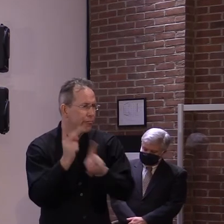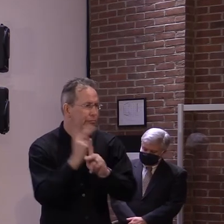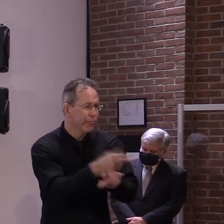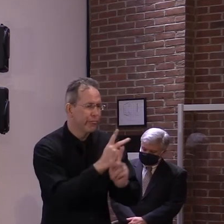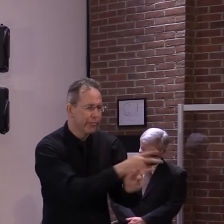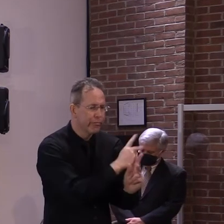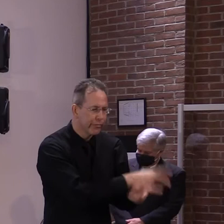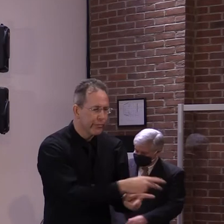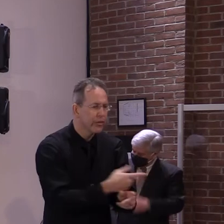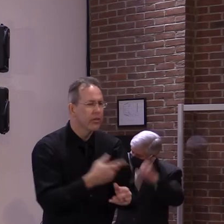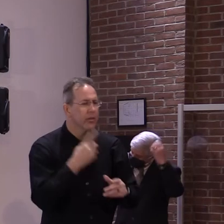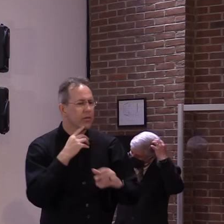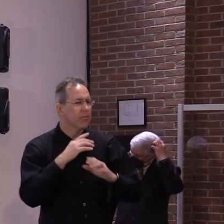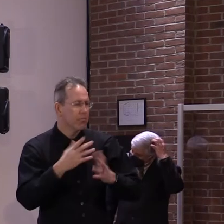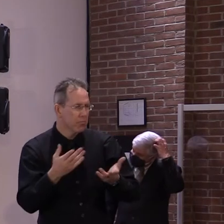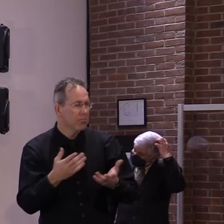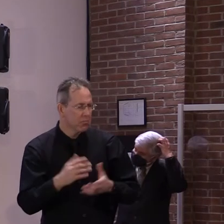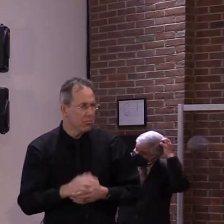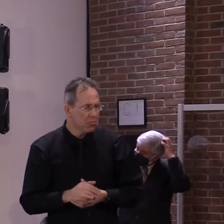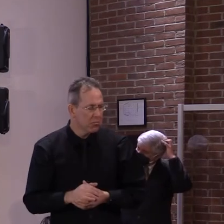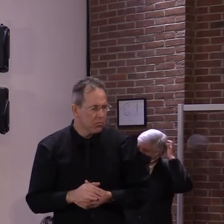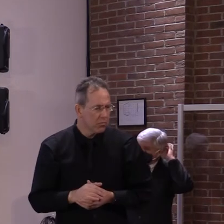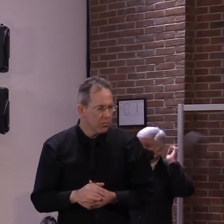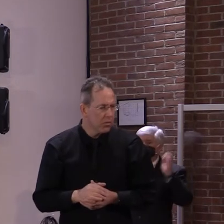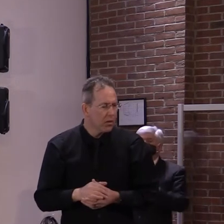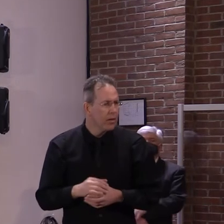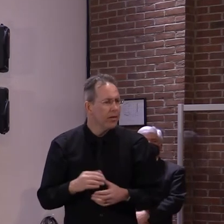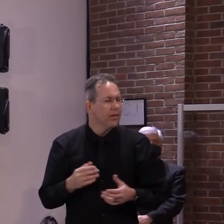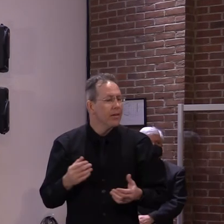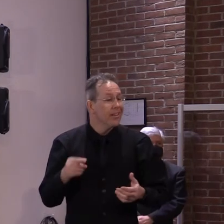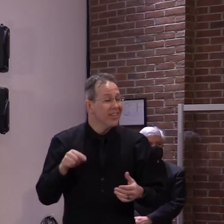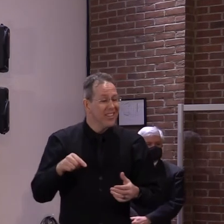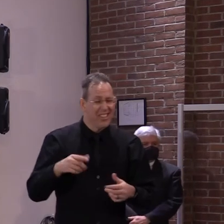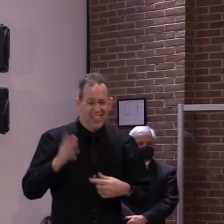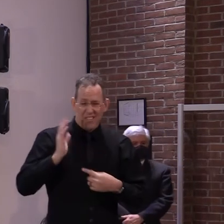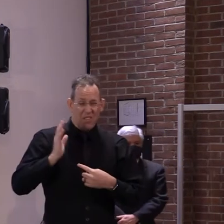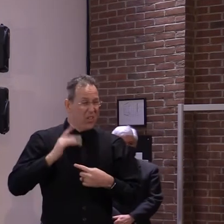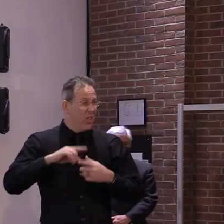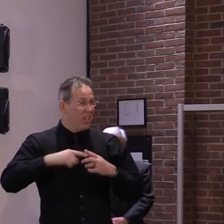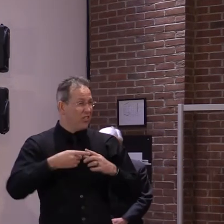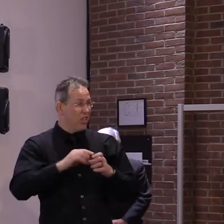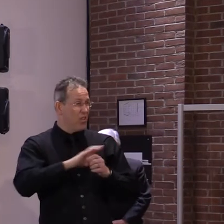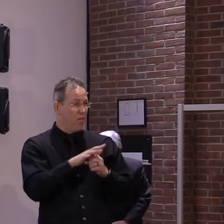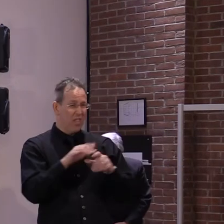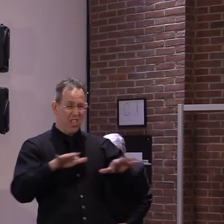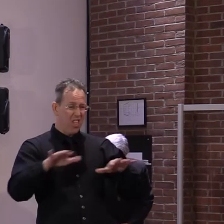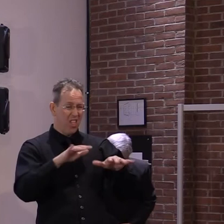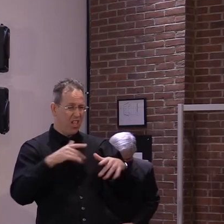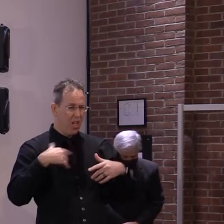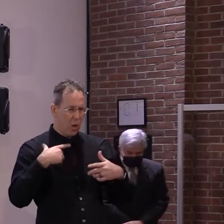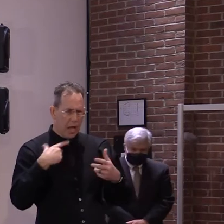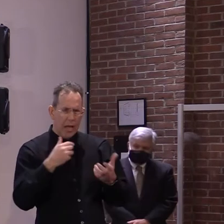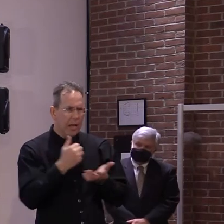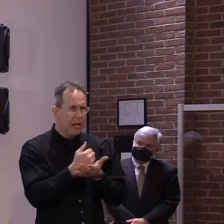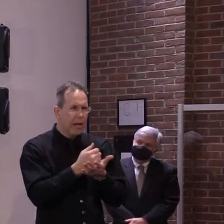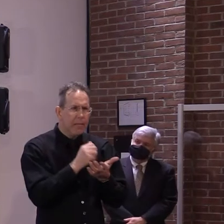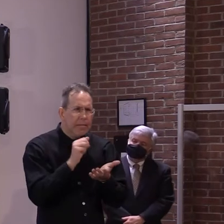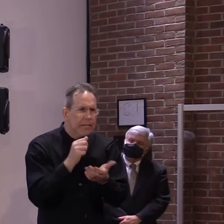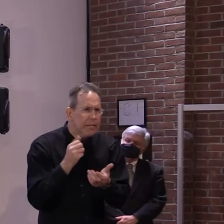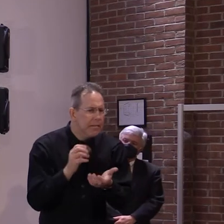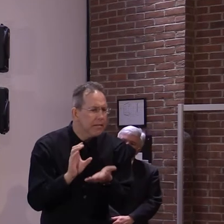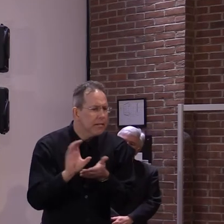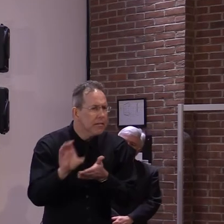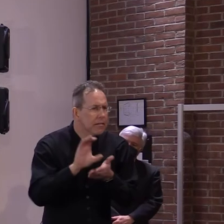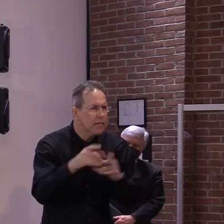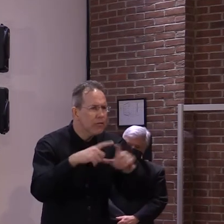were um written in the early part of the program's um rollout and vermont again was ranking pretty high on a